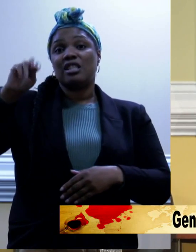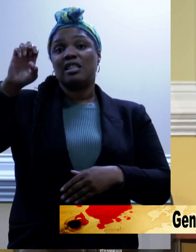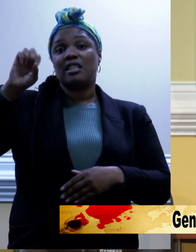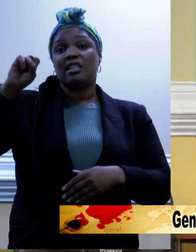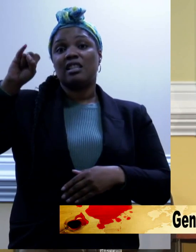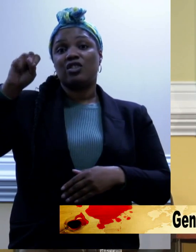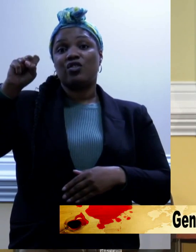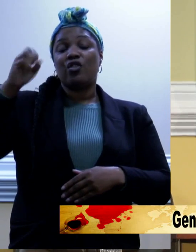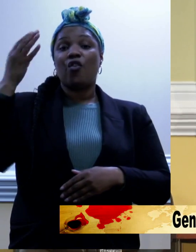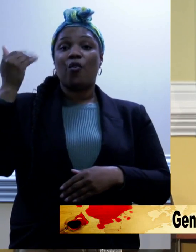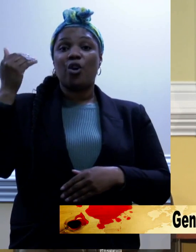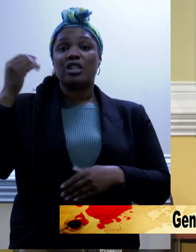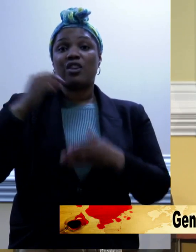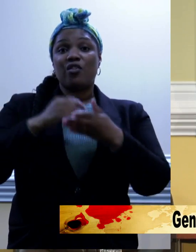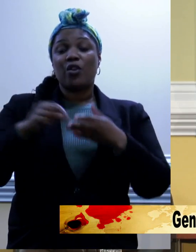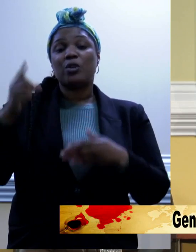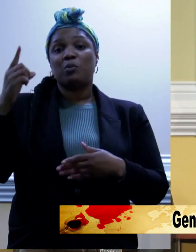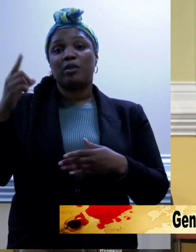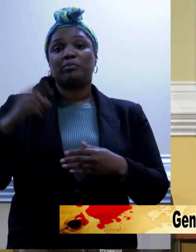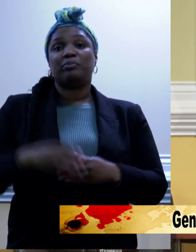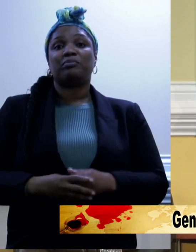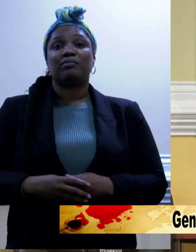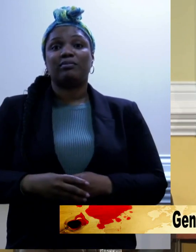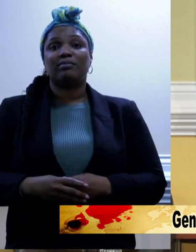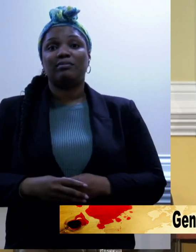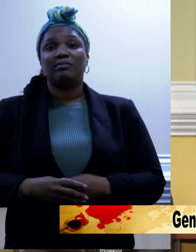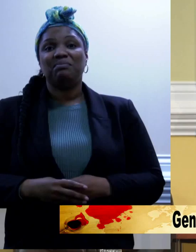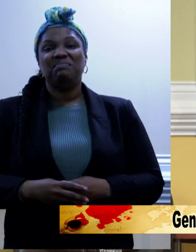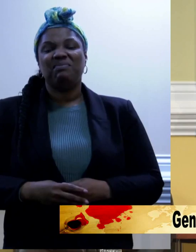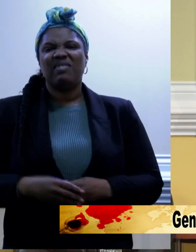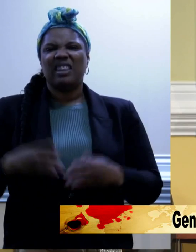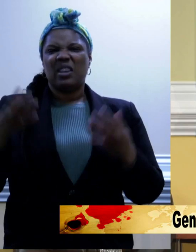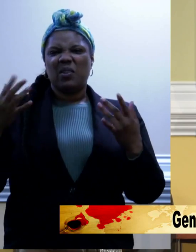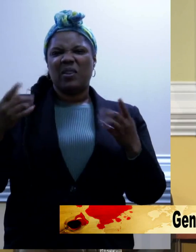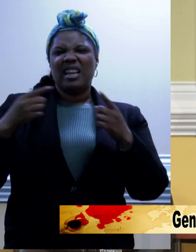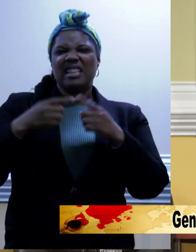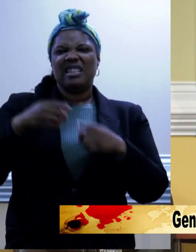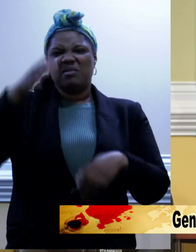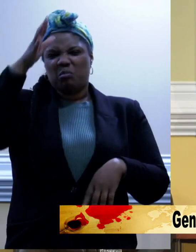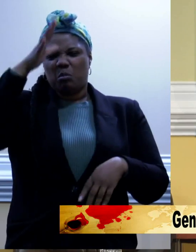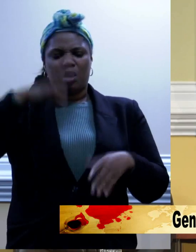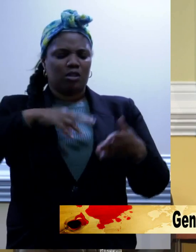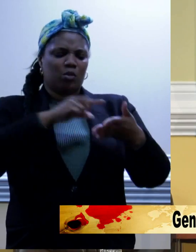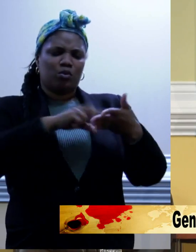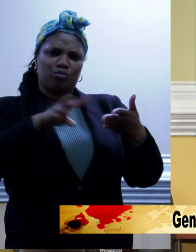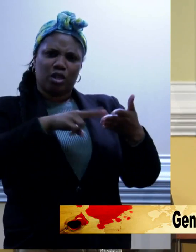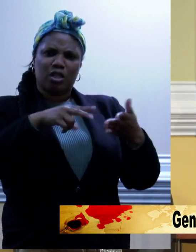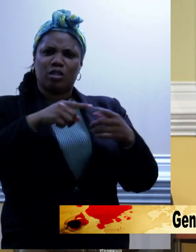this to a brother that called himself Ben Levi, the son of Levi, a priest.